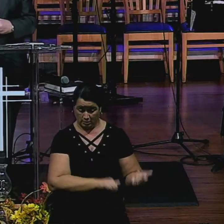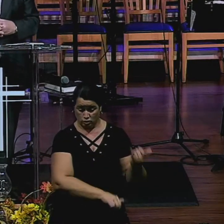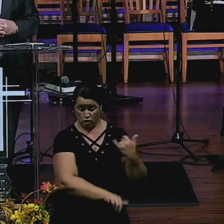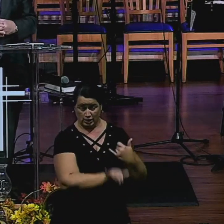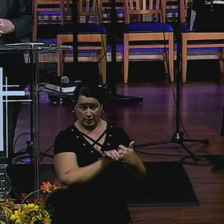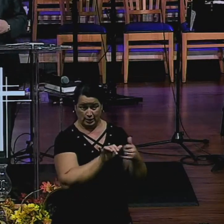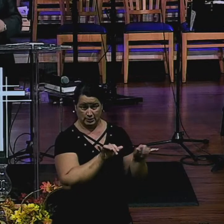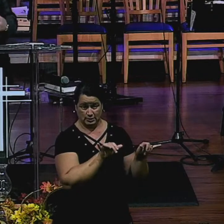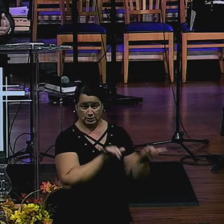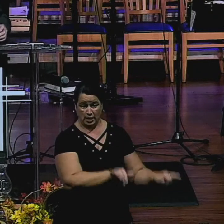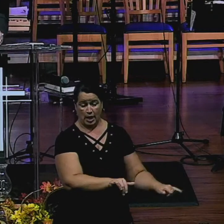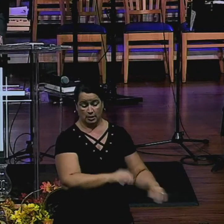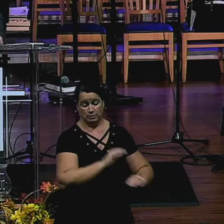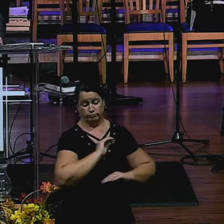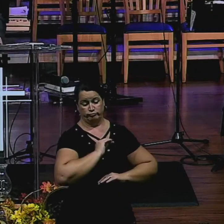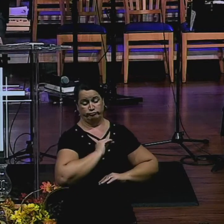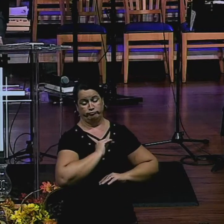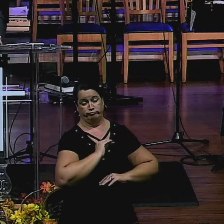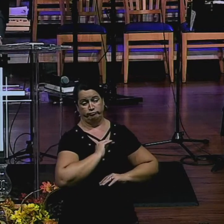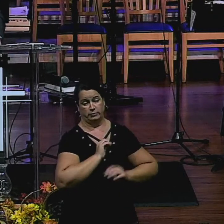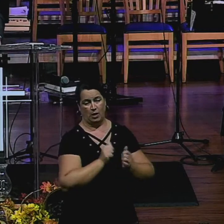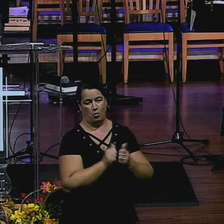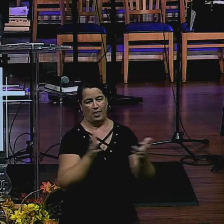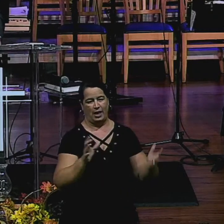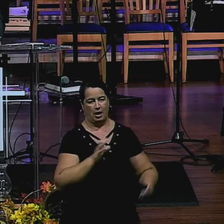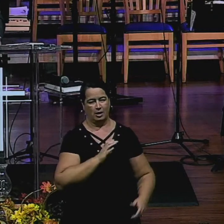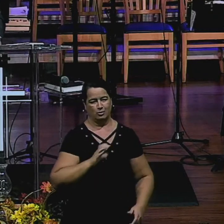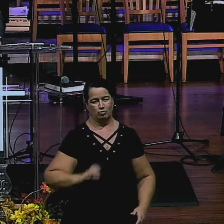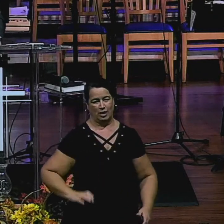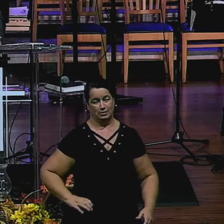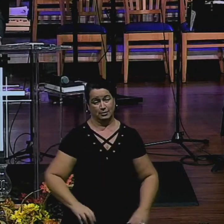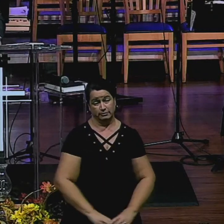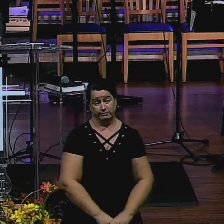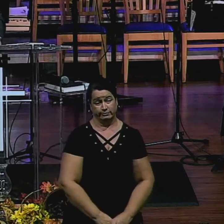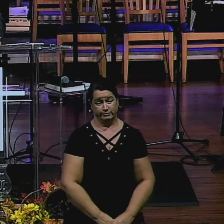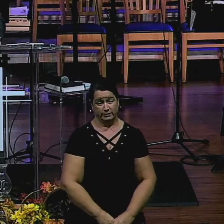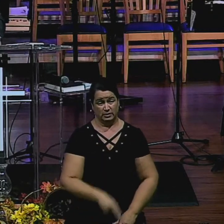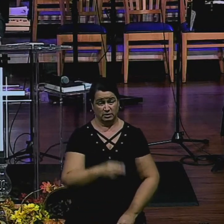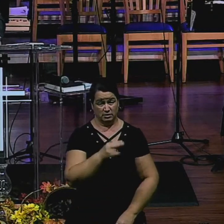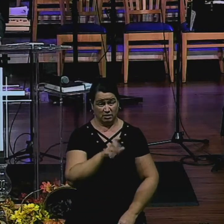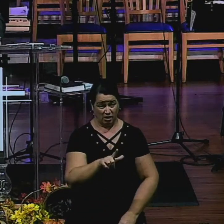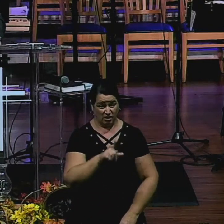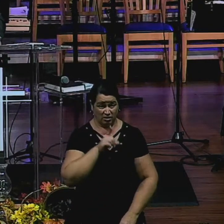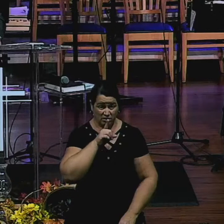there, and it's Christless. Now, people want to argue, is hell